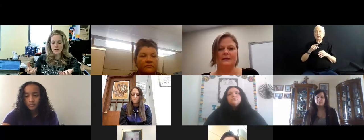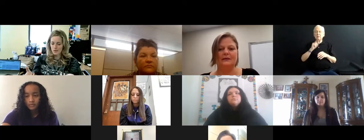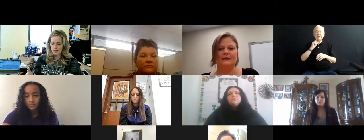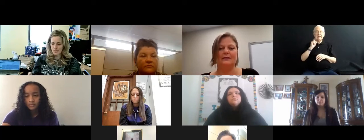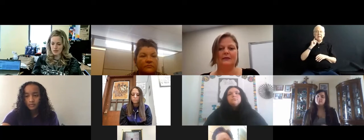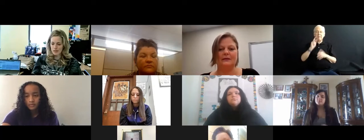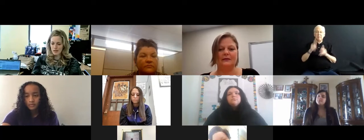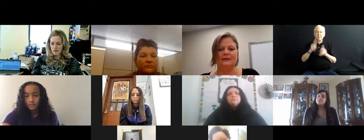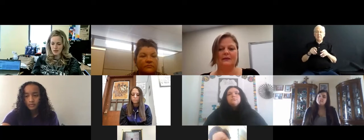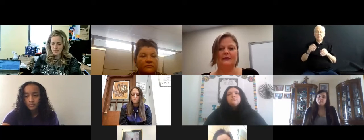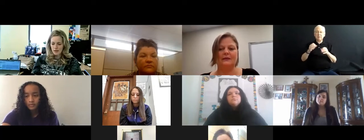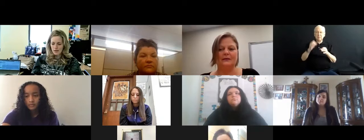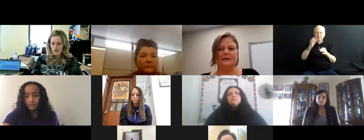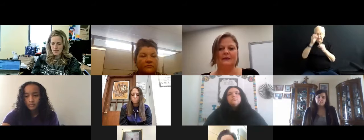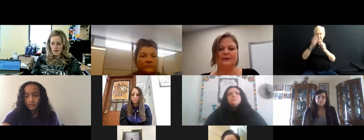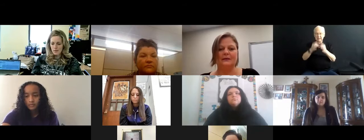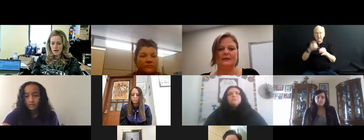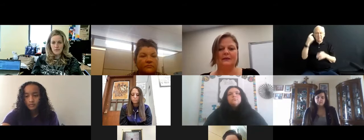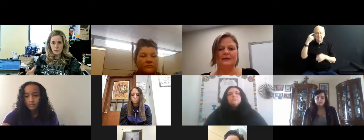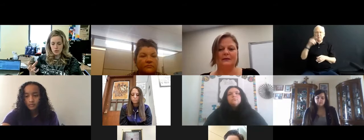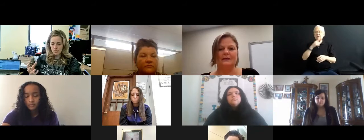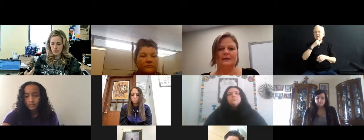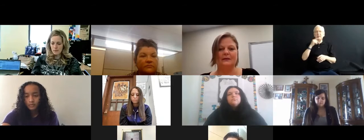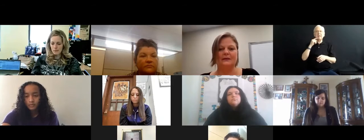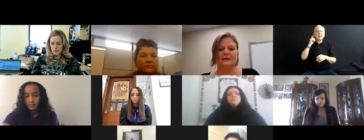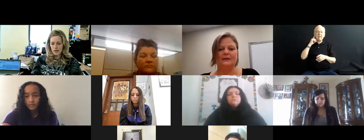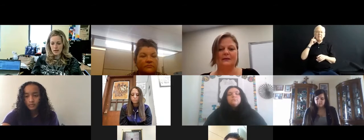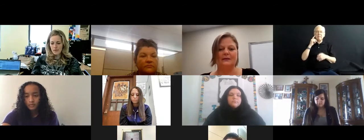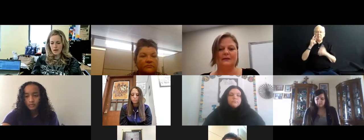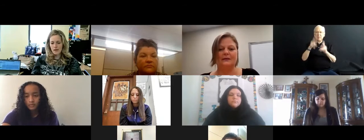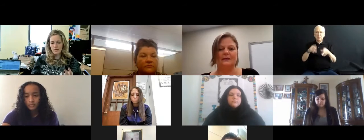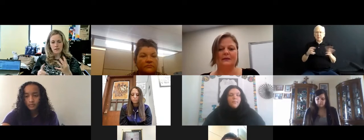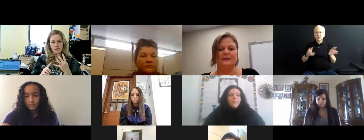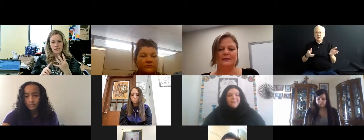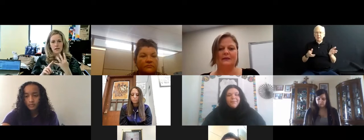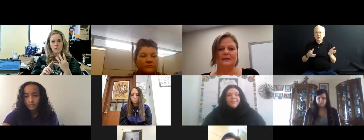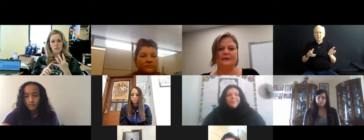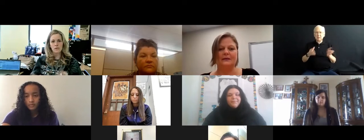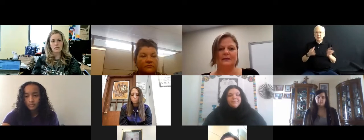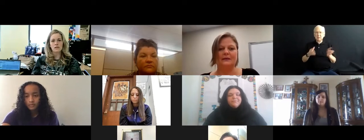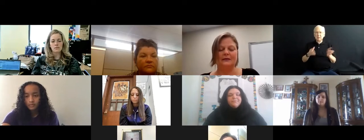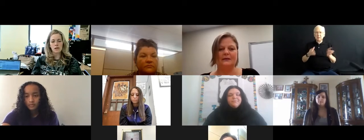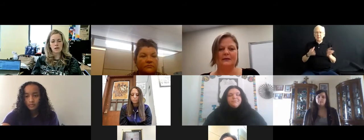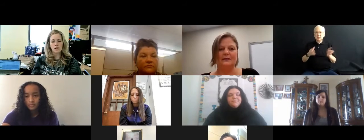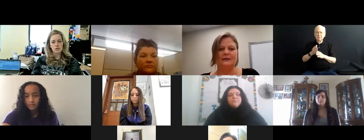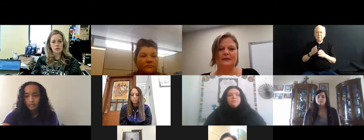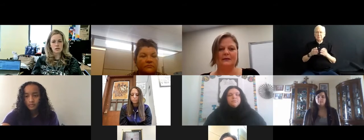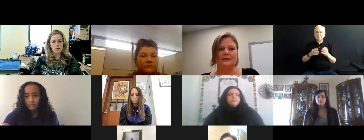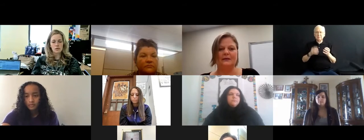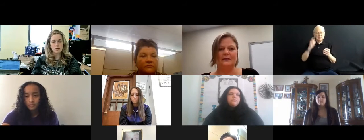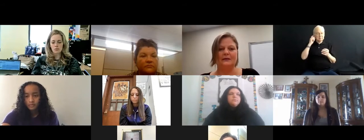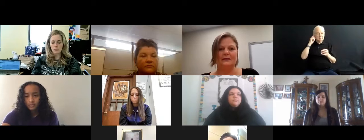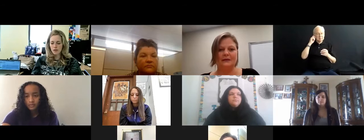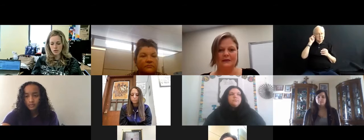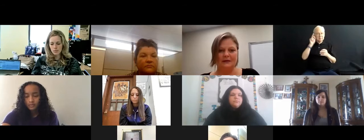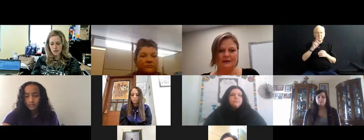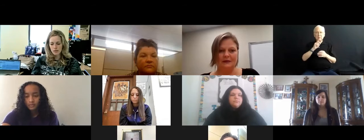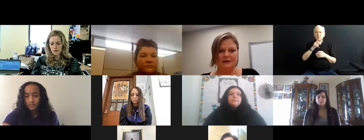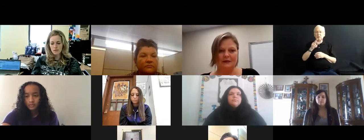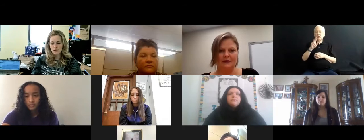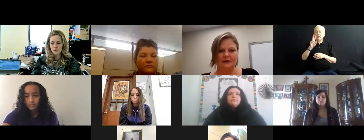deaf university and have the majority. And then the last one was to make sure that there was